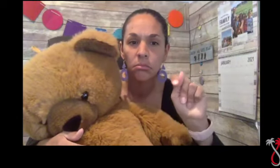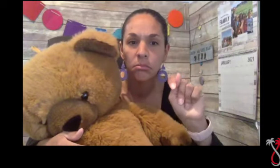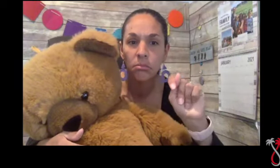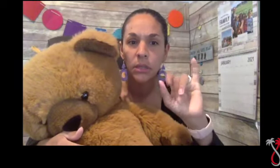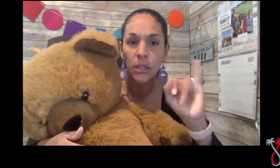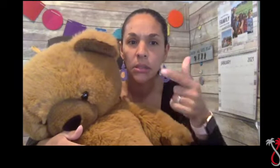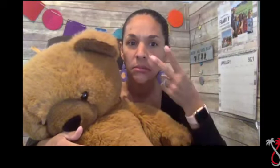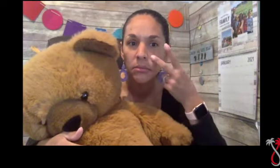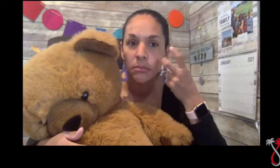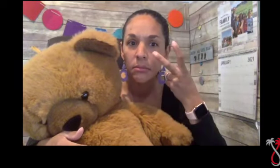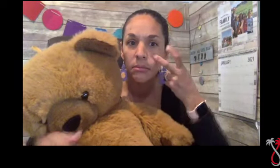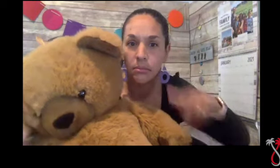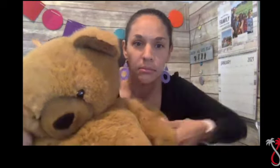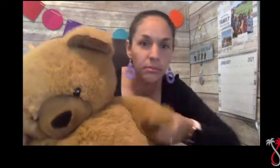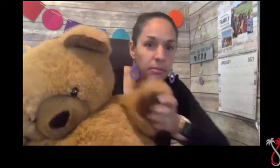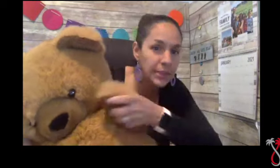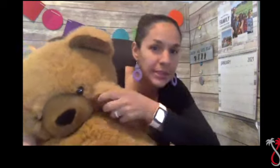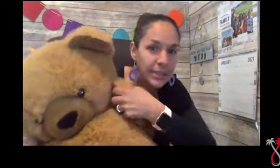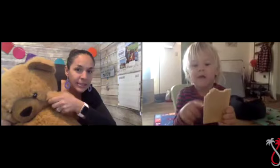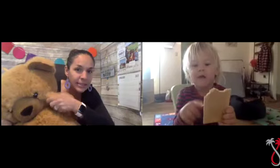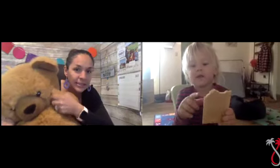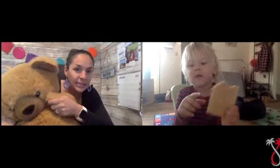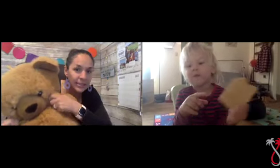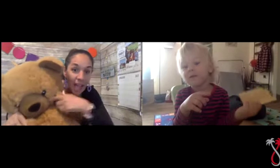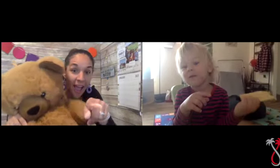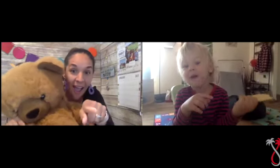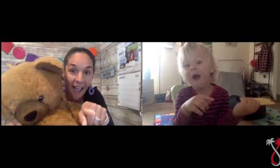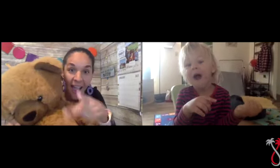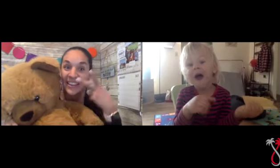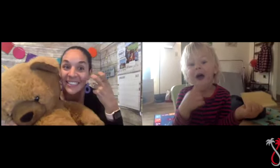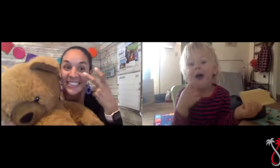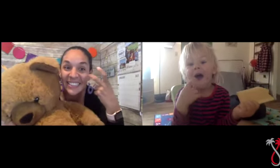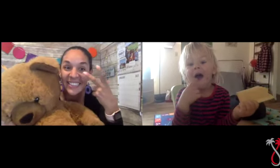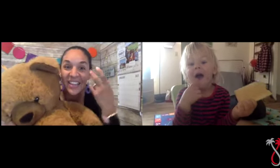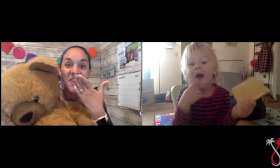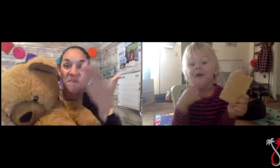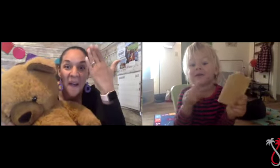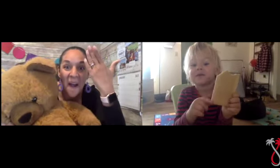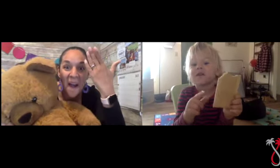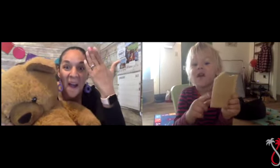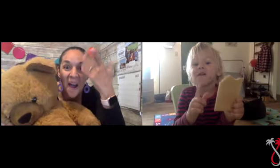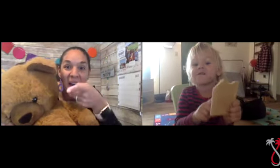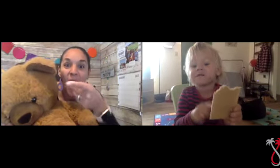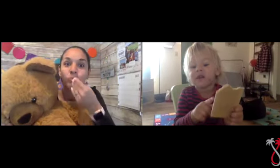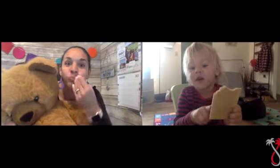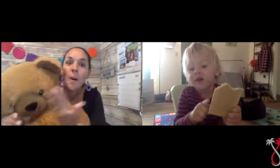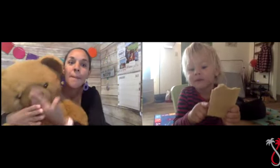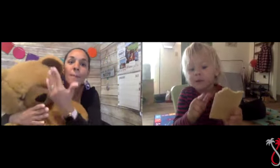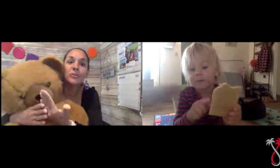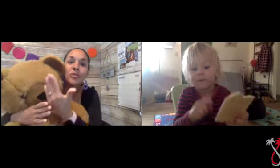where's T-I-G, Tig? You're here, Tig, good morning. Oh, you're